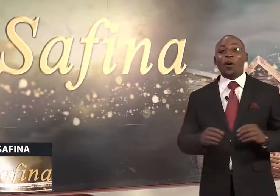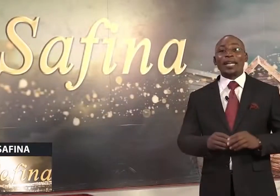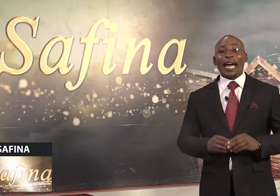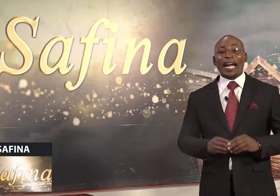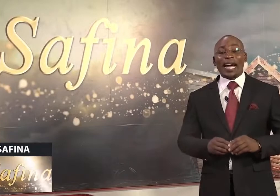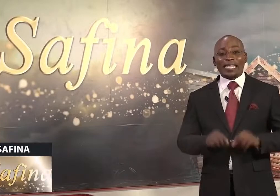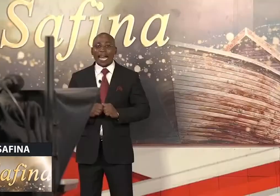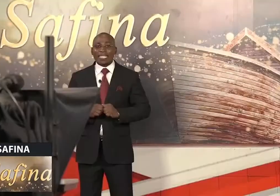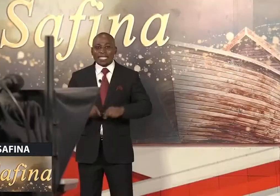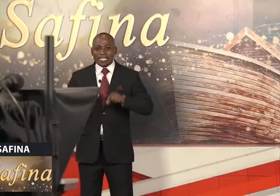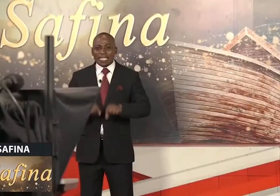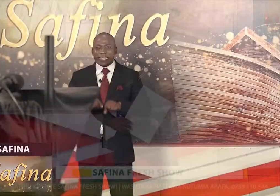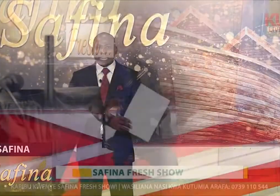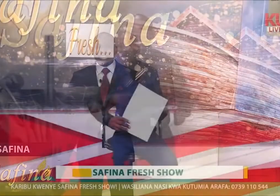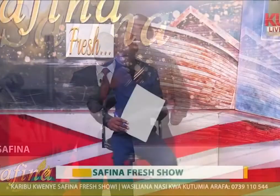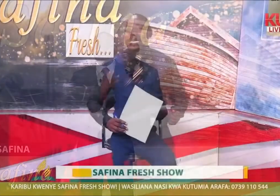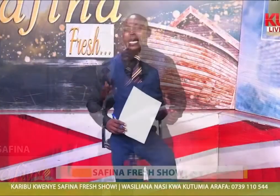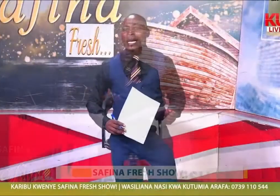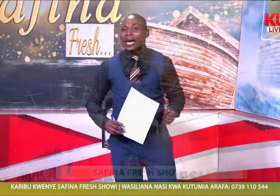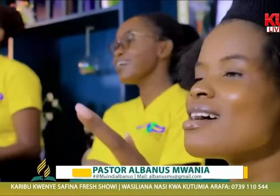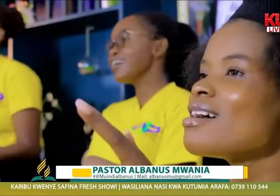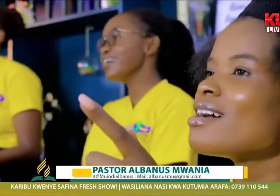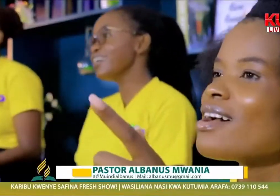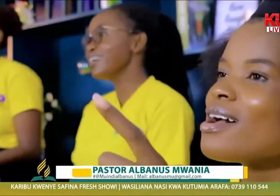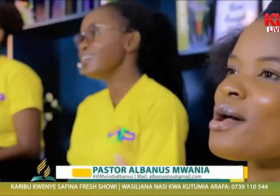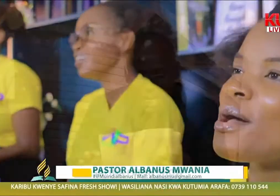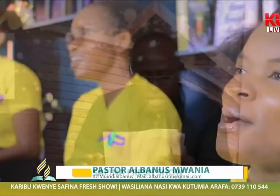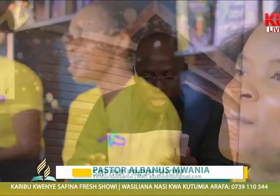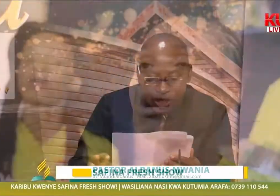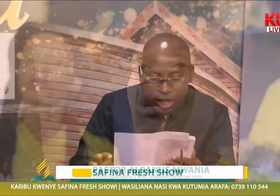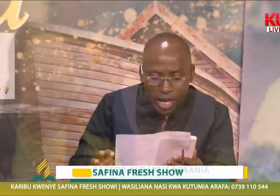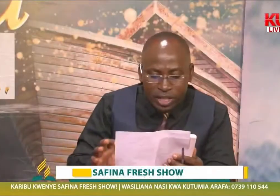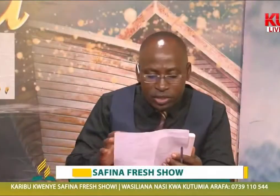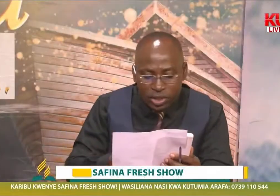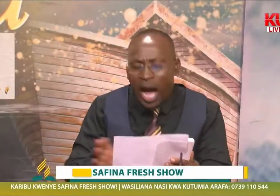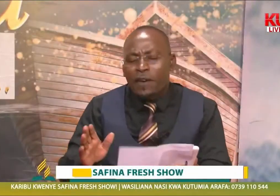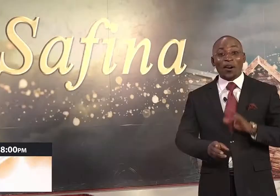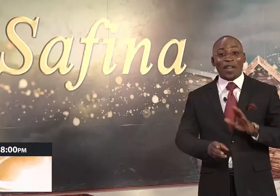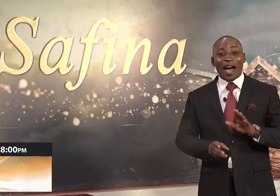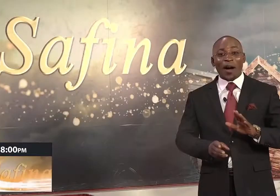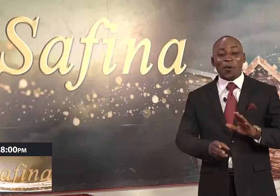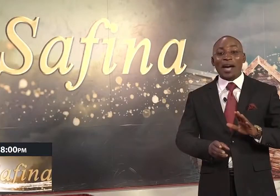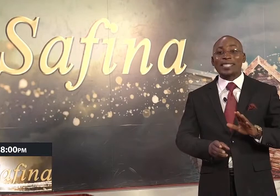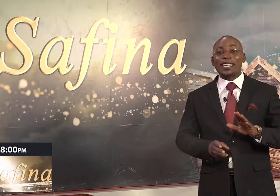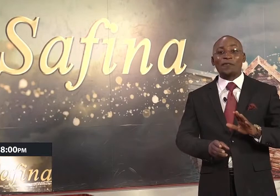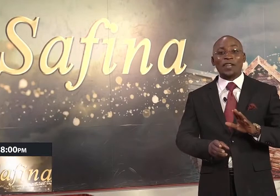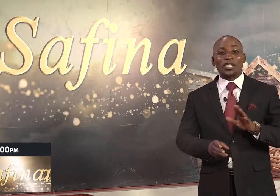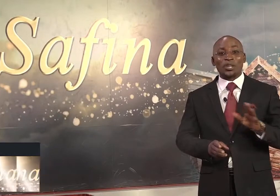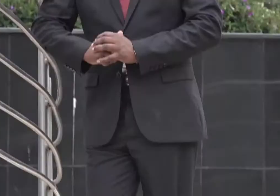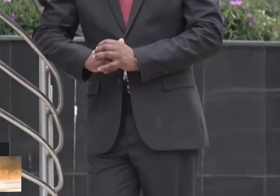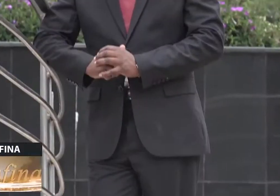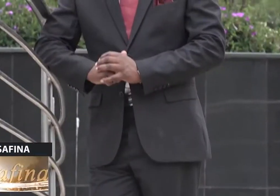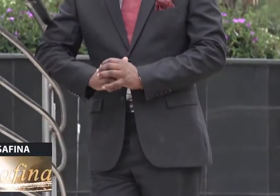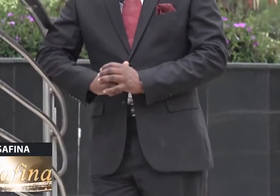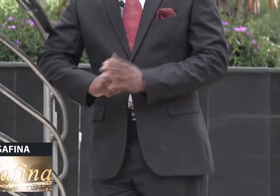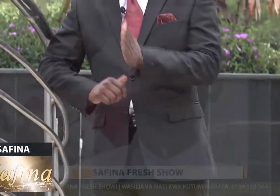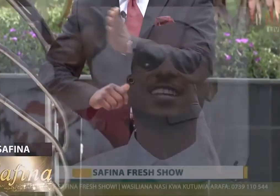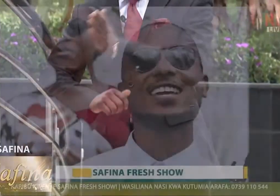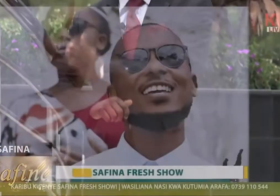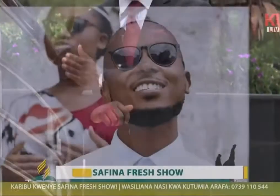inang'oa nanga sasa hivi ungana nami Albanas Mwania nahodha wa Safi na Show nikutoe ngambo